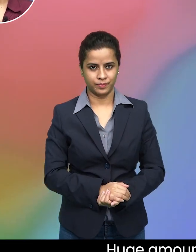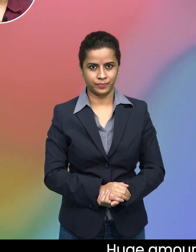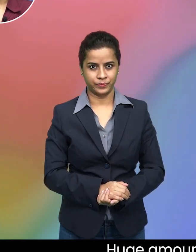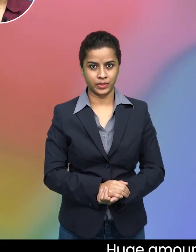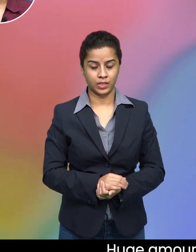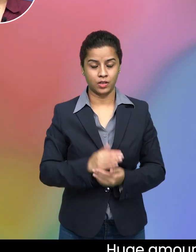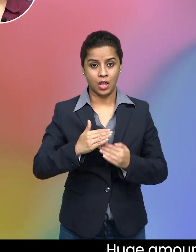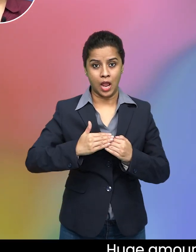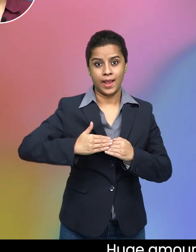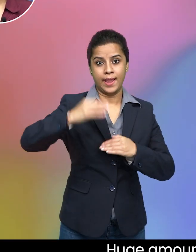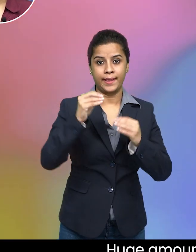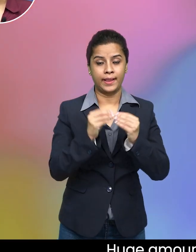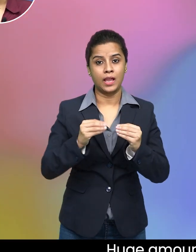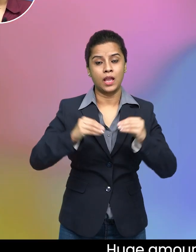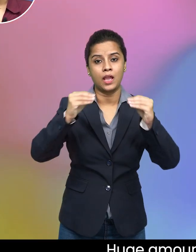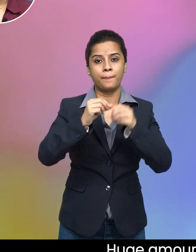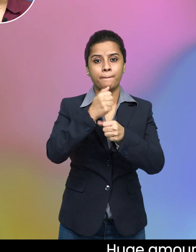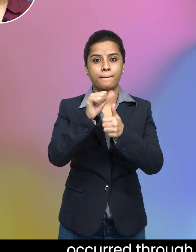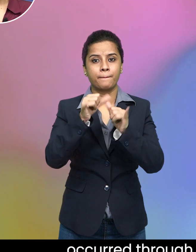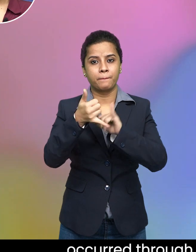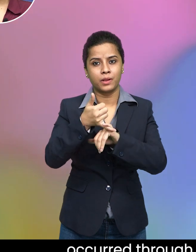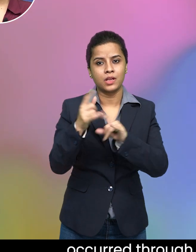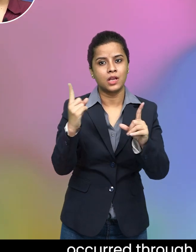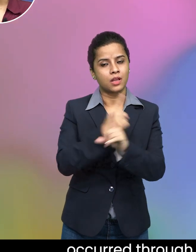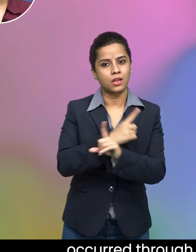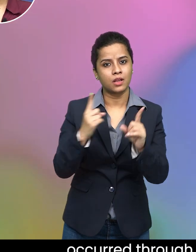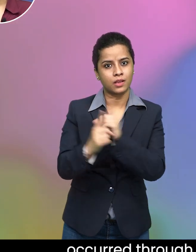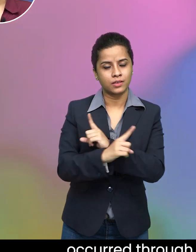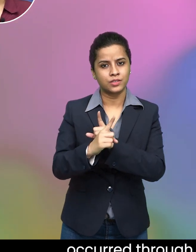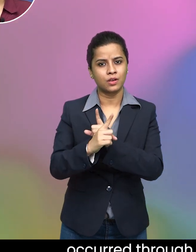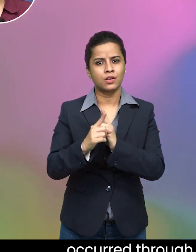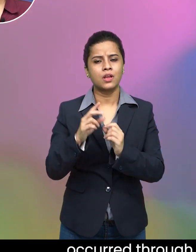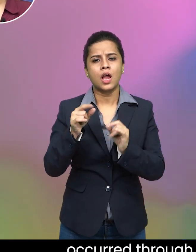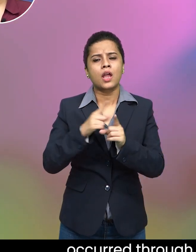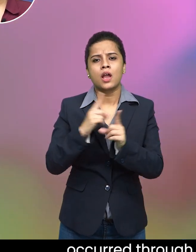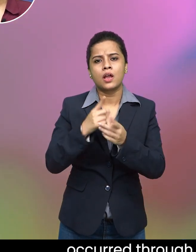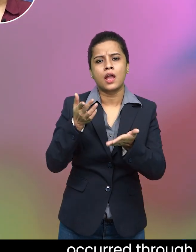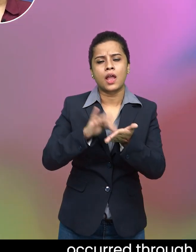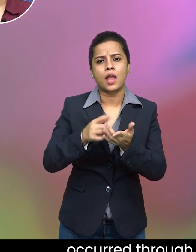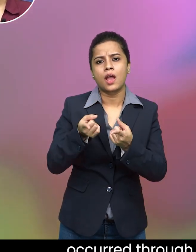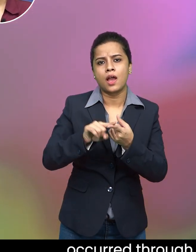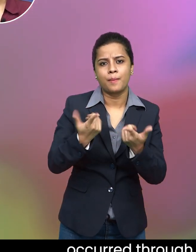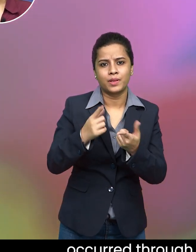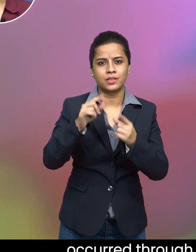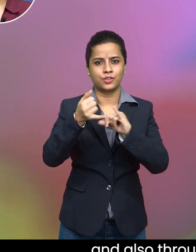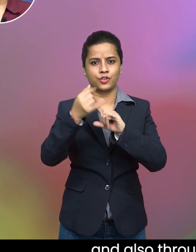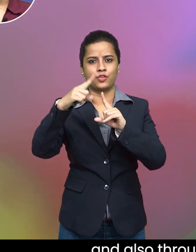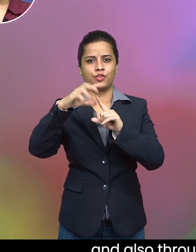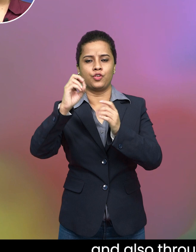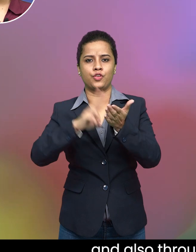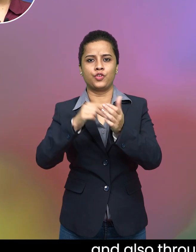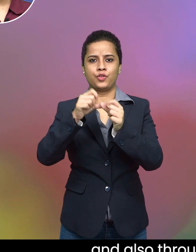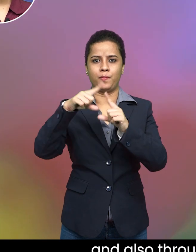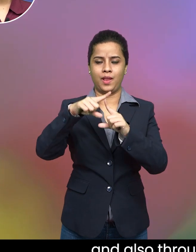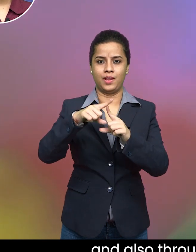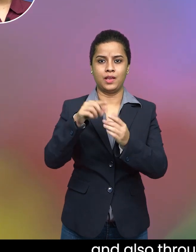Huge amounts of gaseous exchange occur through the stomata present in leaves and